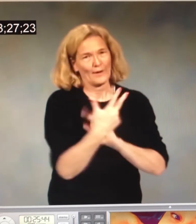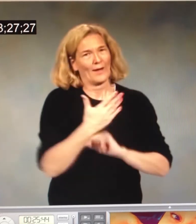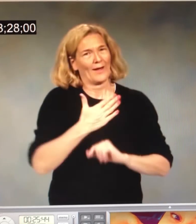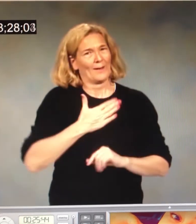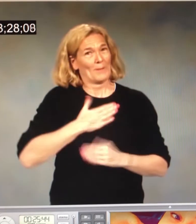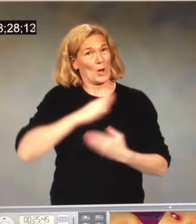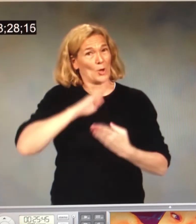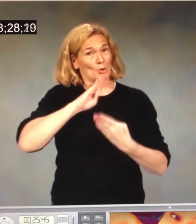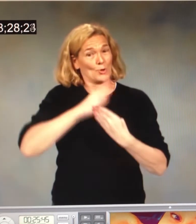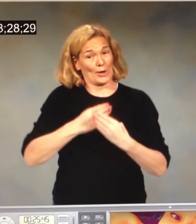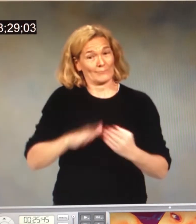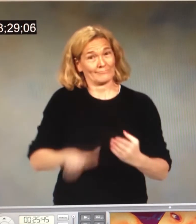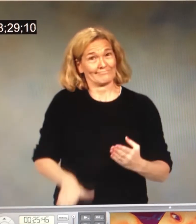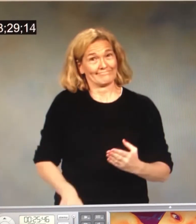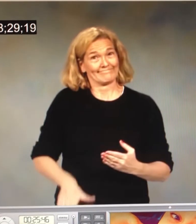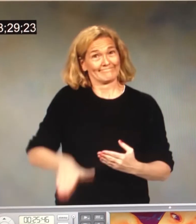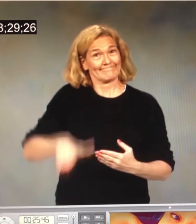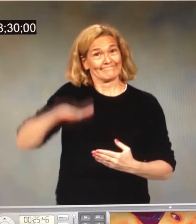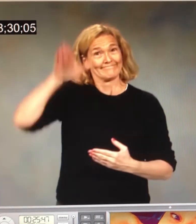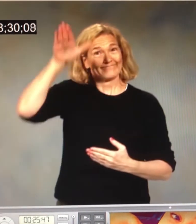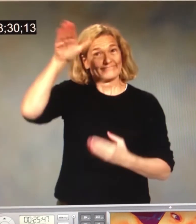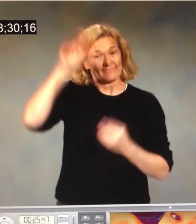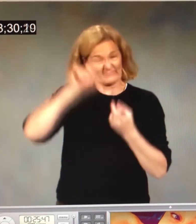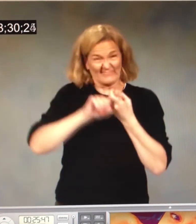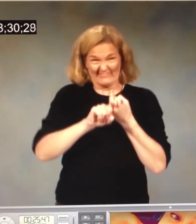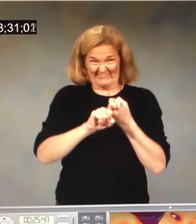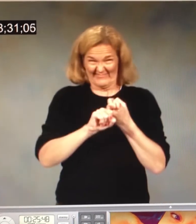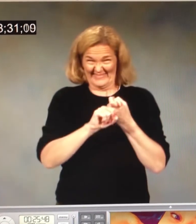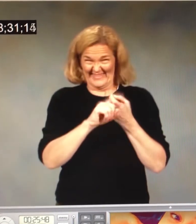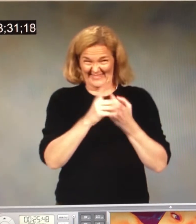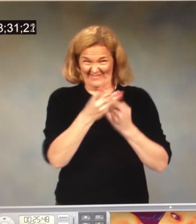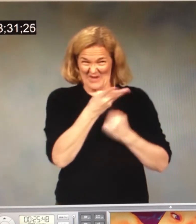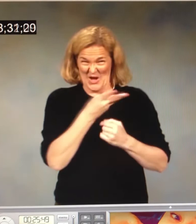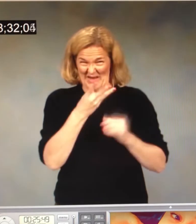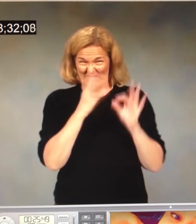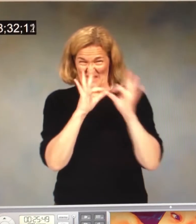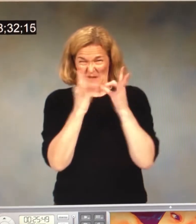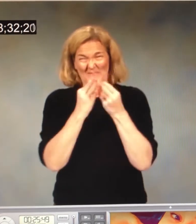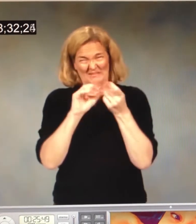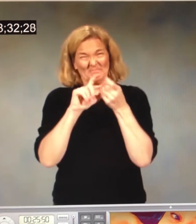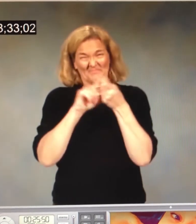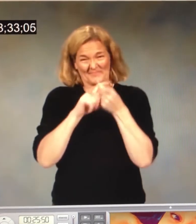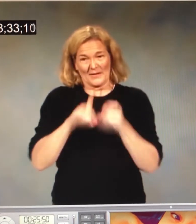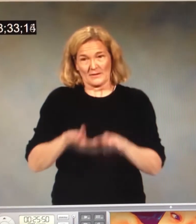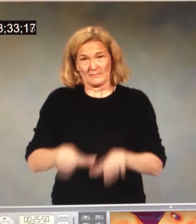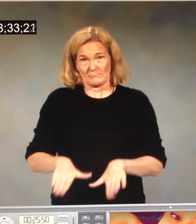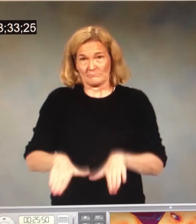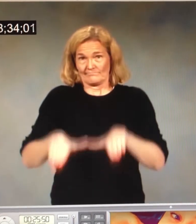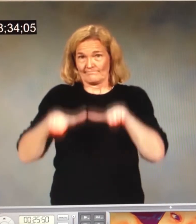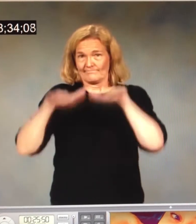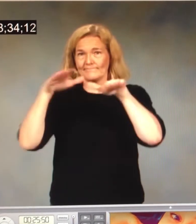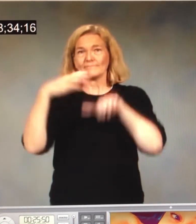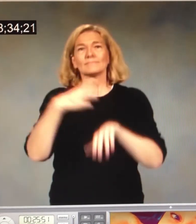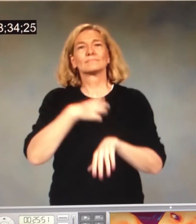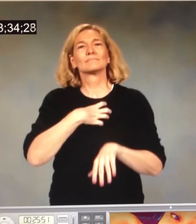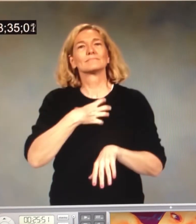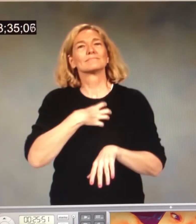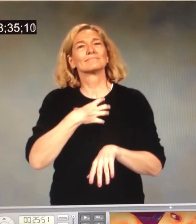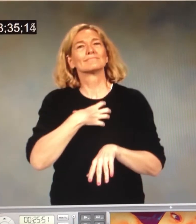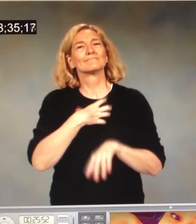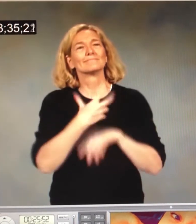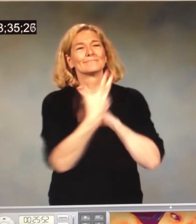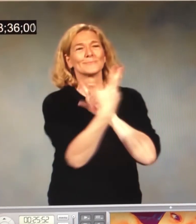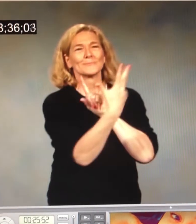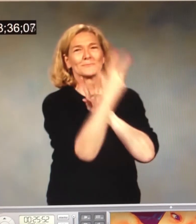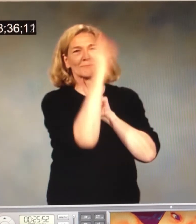3 boys and my 1 girl. So my daughter grew up being really close friends with all 3 of